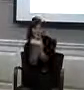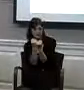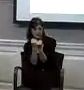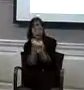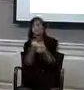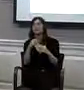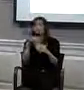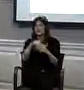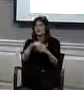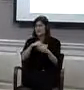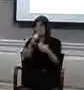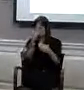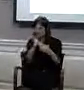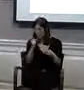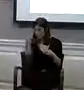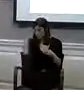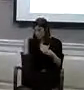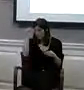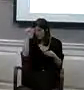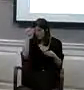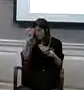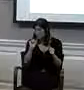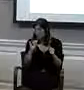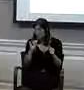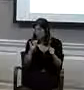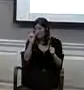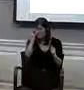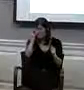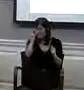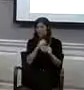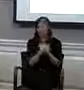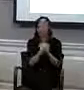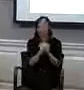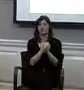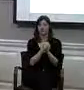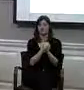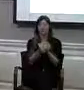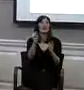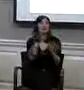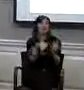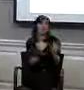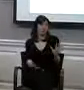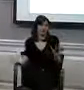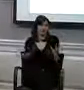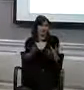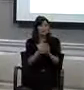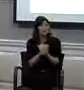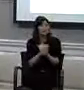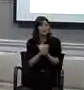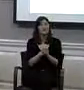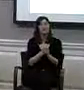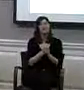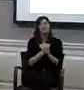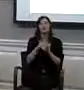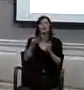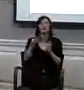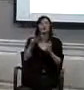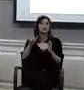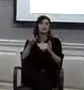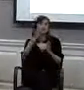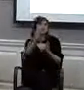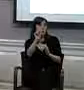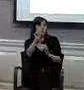Peace Education 2008 and the author of a Spanish language teacher training manual on human rights education, published by